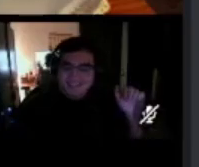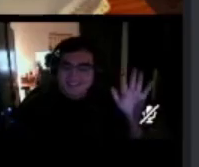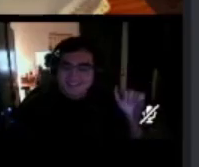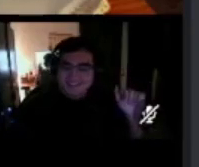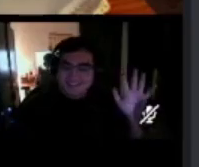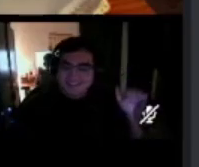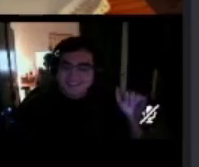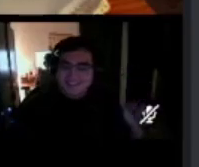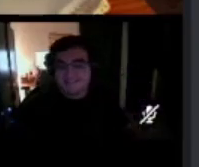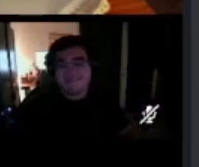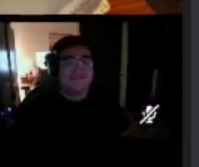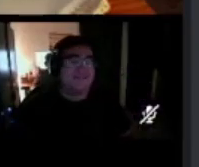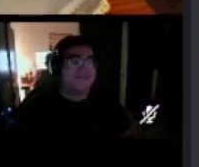Goodbye or goodbye or goodbye.